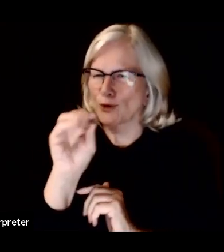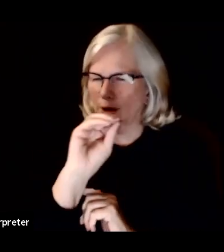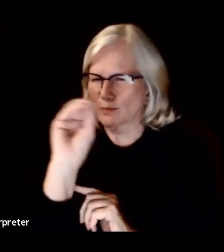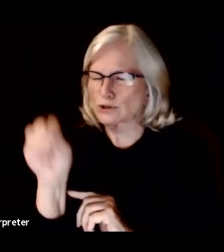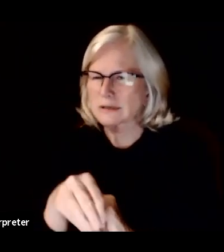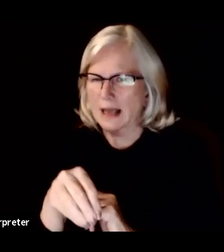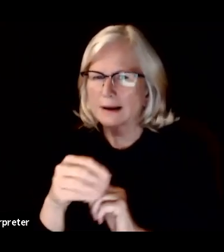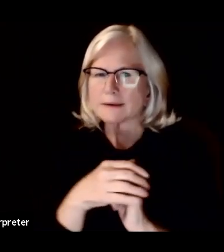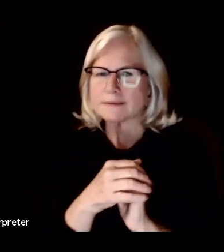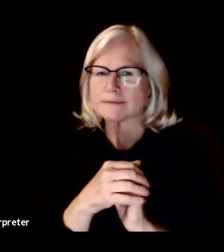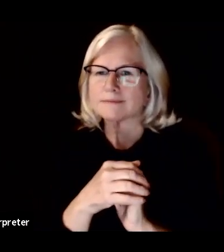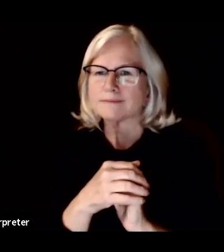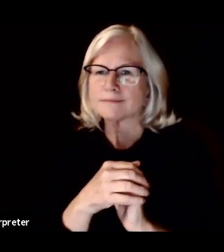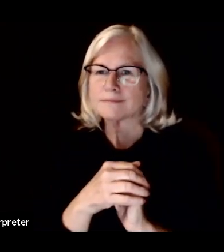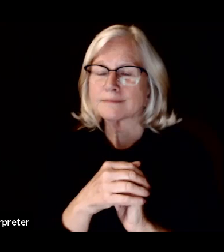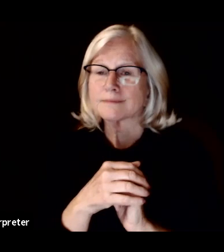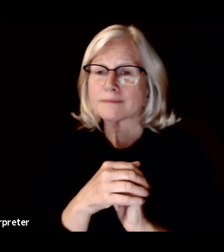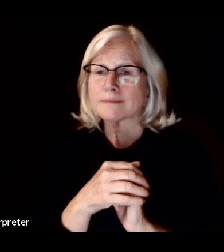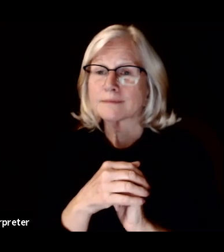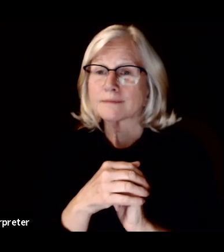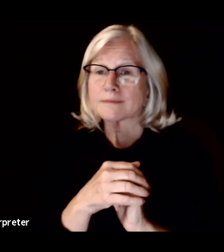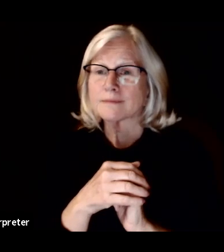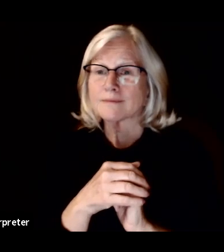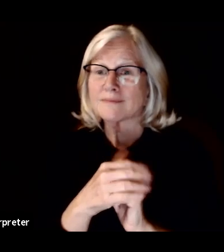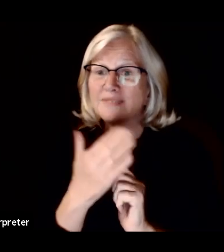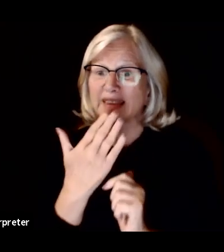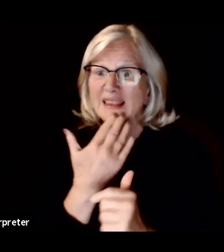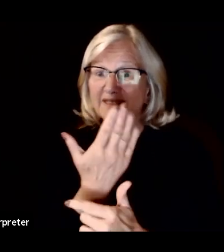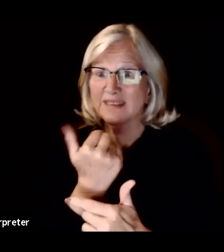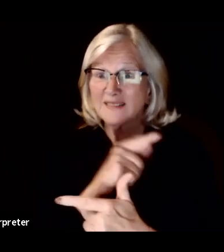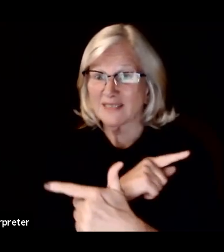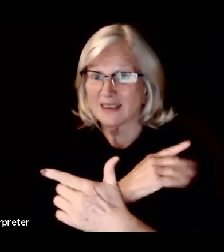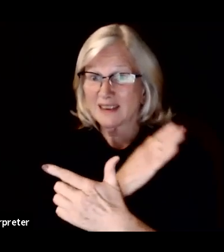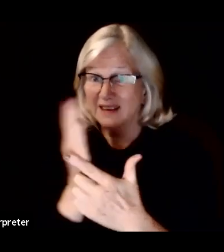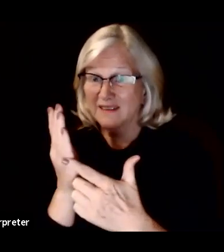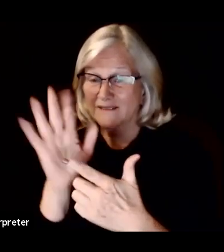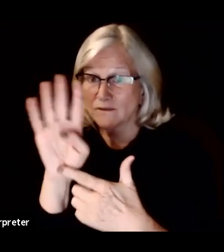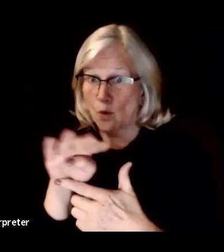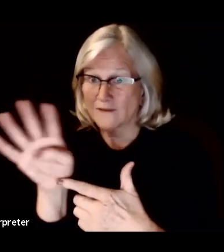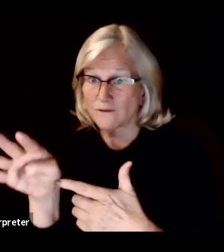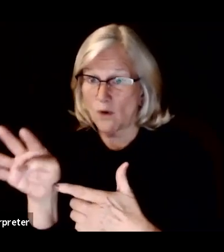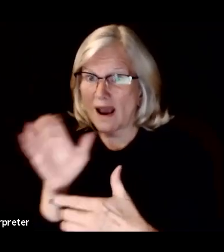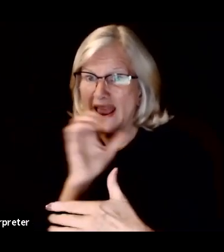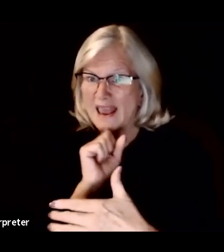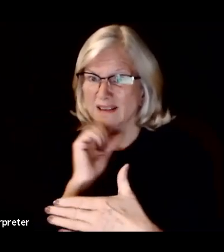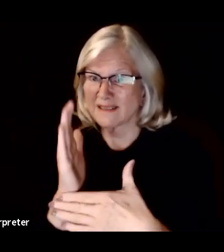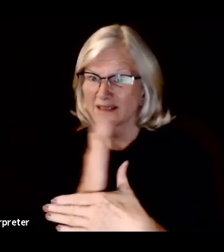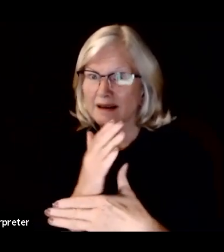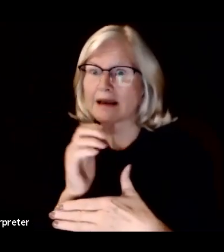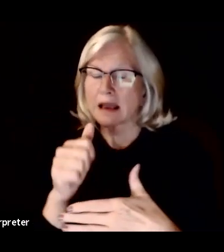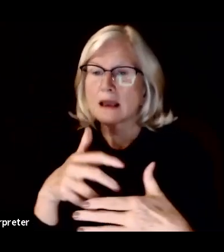age is defined as 15 through 44. And of those women, just over